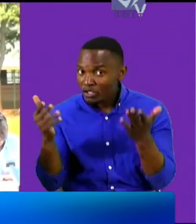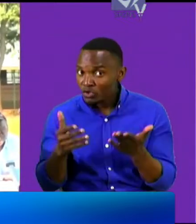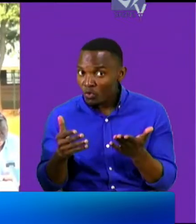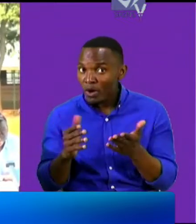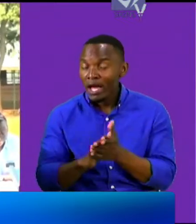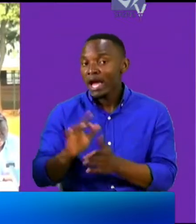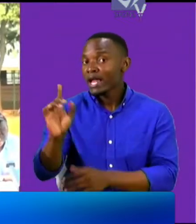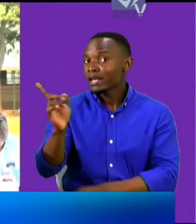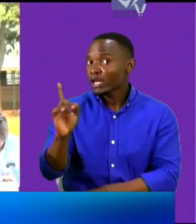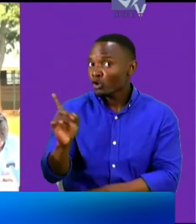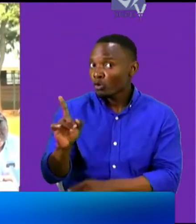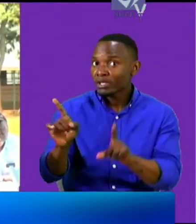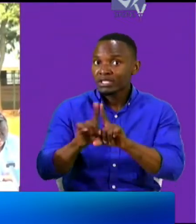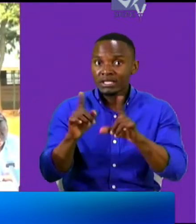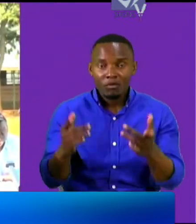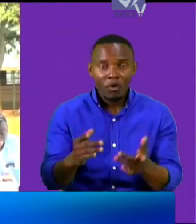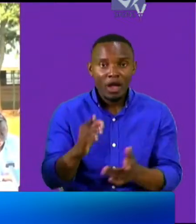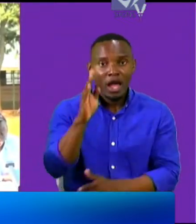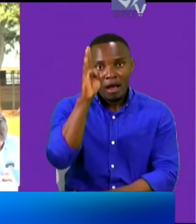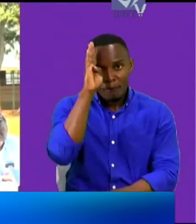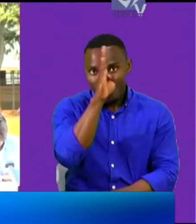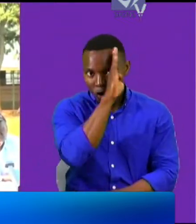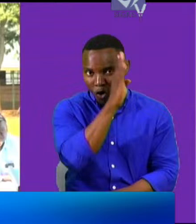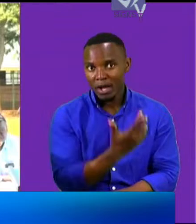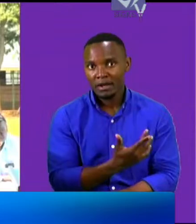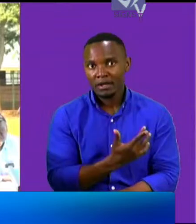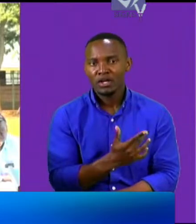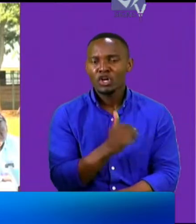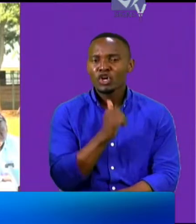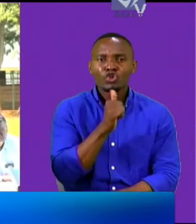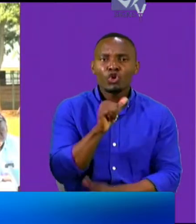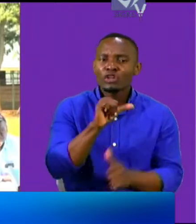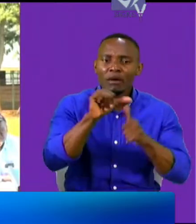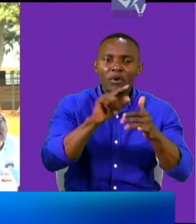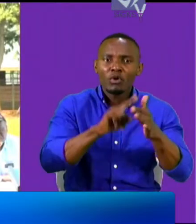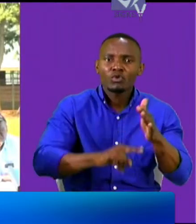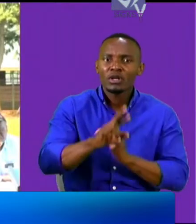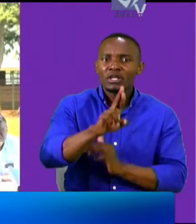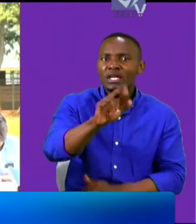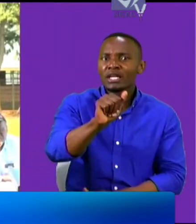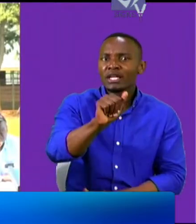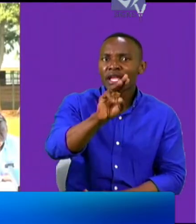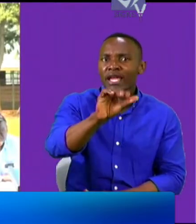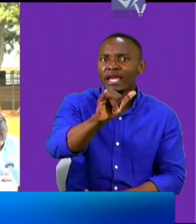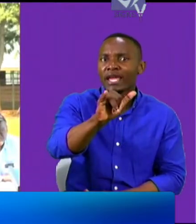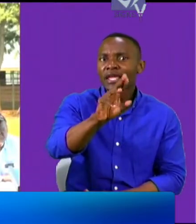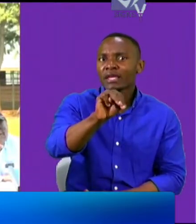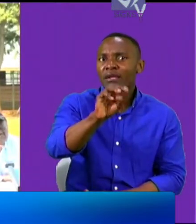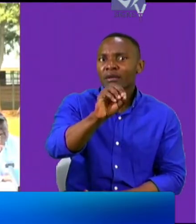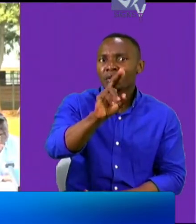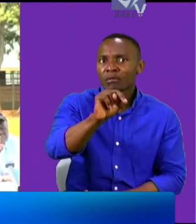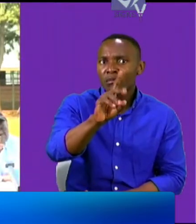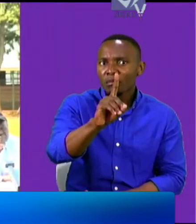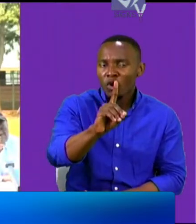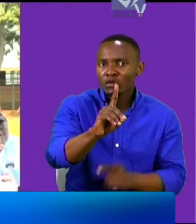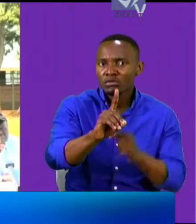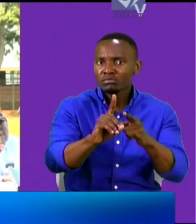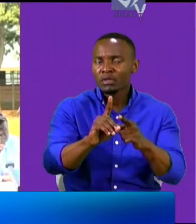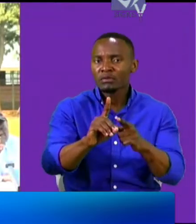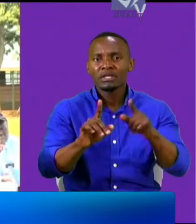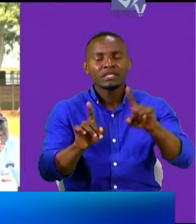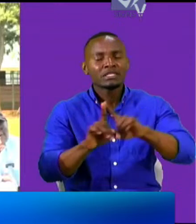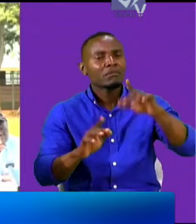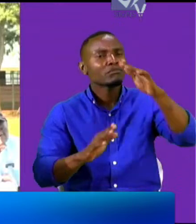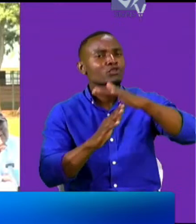where he comes from. Let him not talk about Raymond Omolo, who is one of the senior most Luos